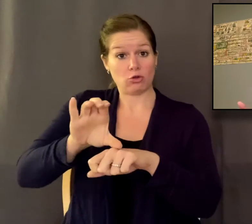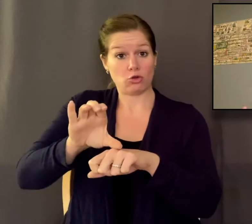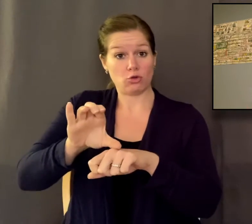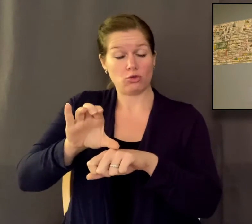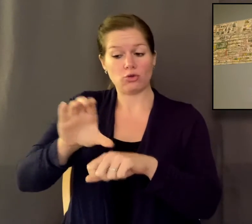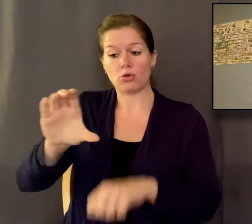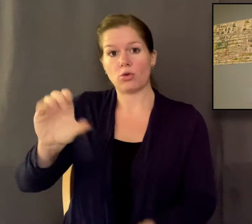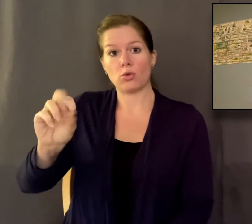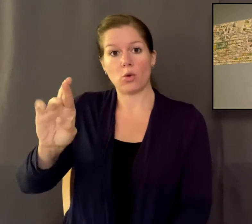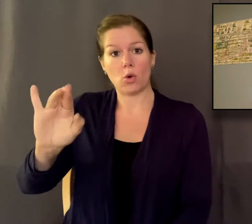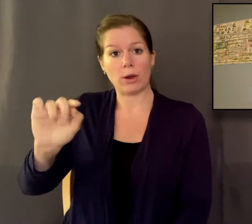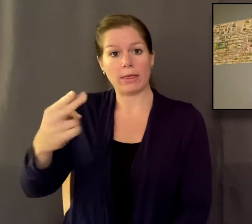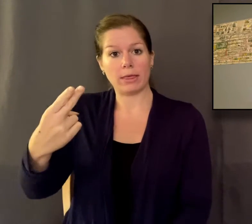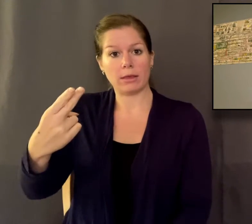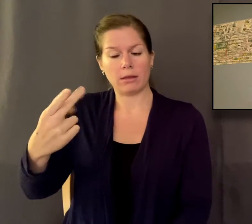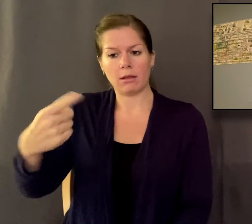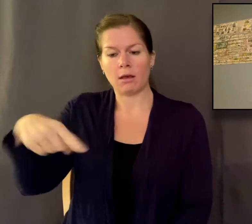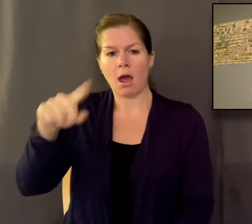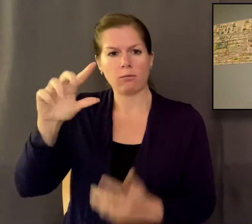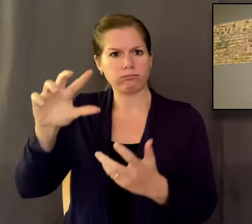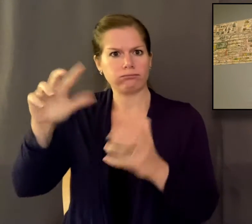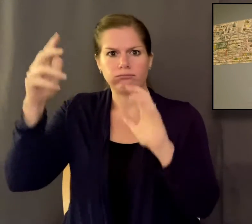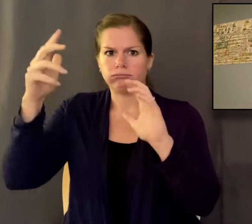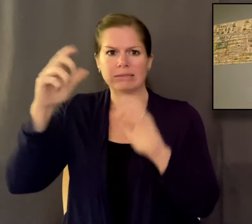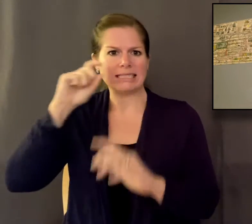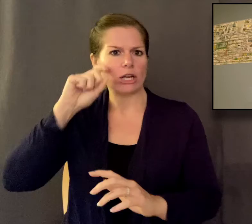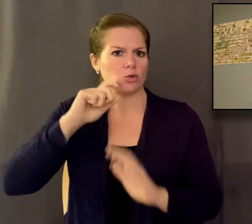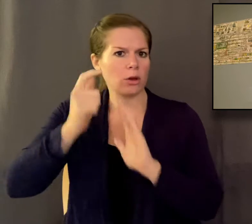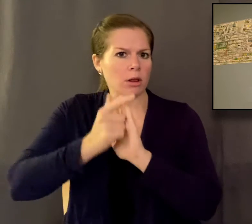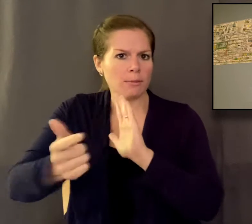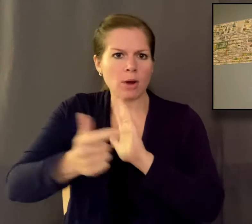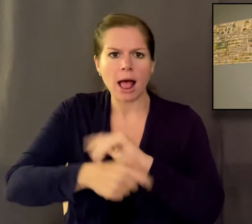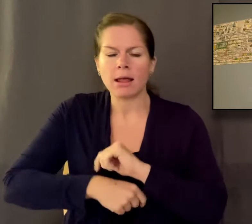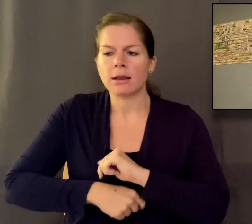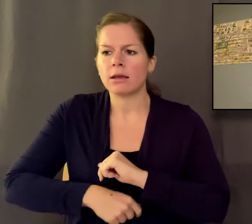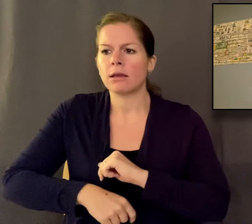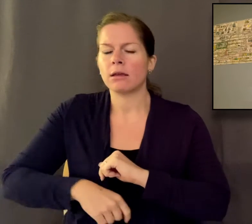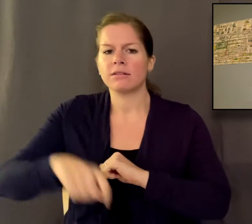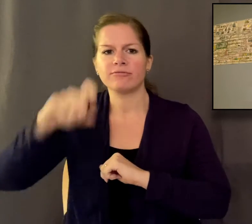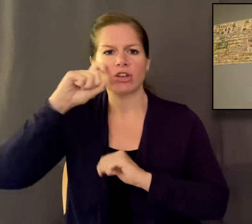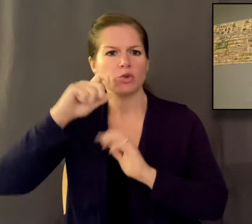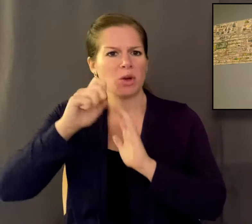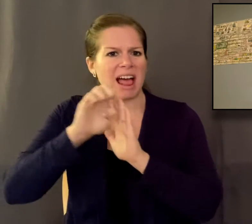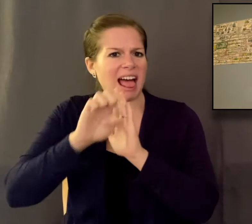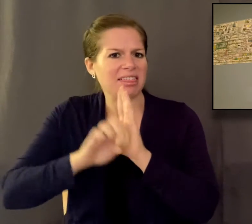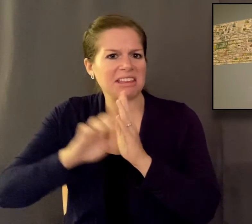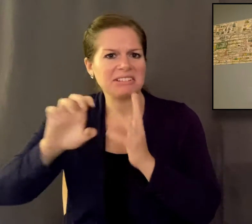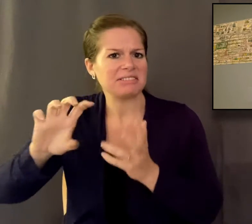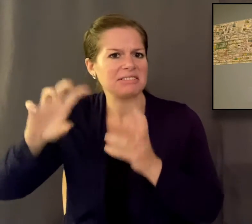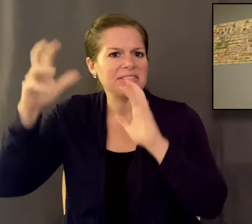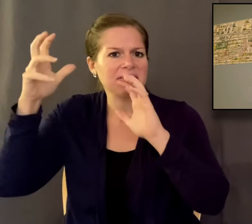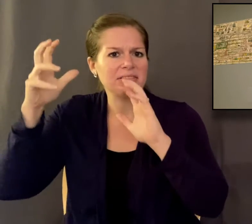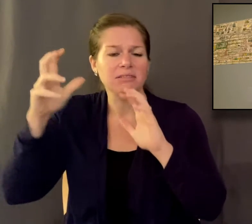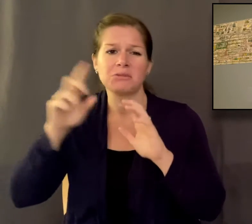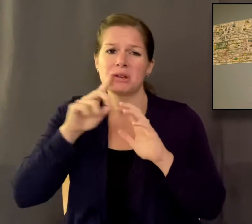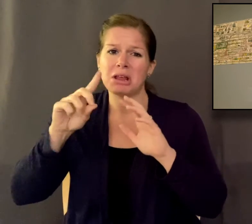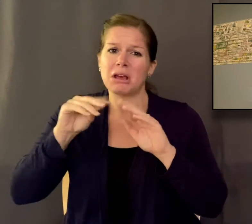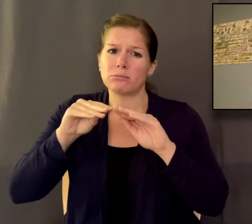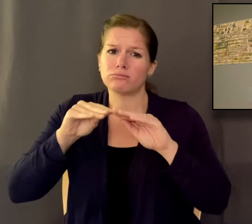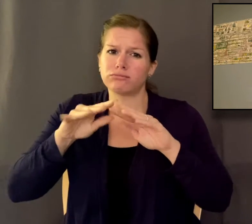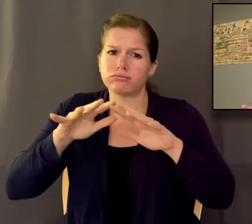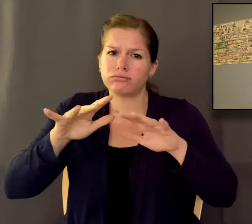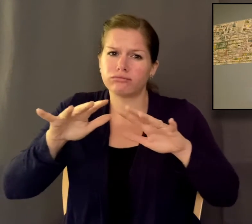in all kinds of turmoil when it came to sexual ethics and sexual immorality, and those kind of things were not only